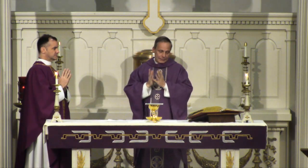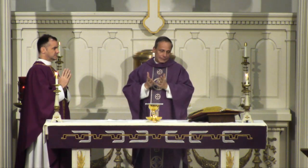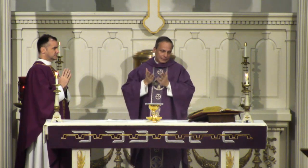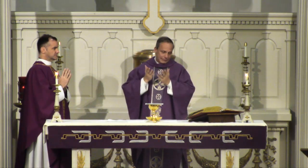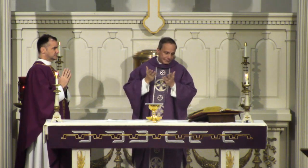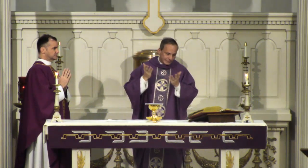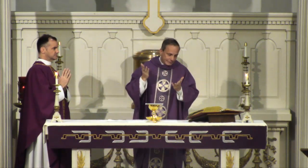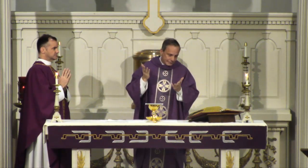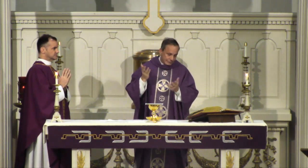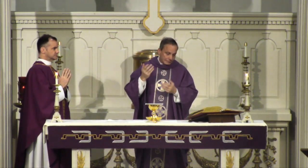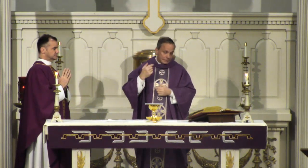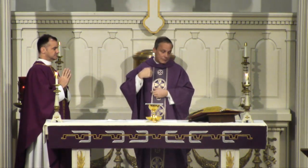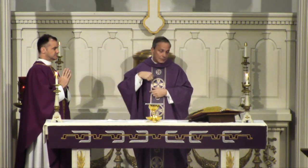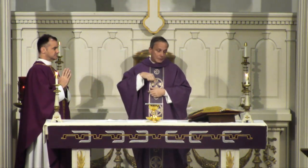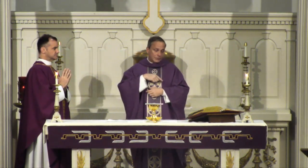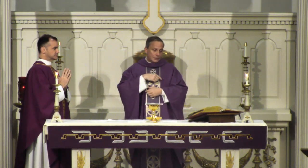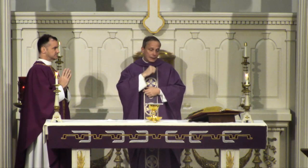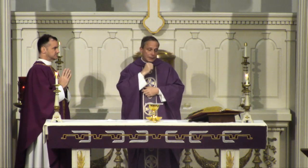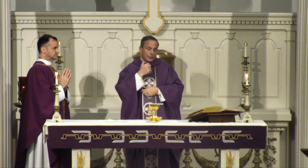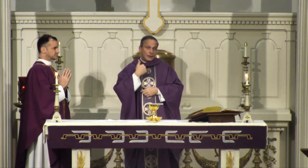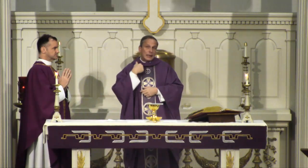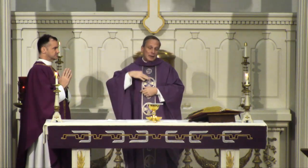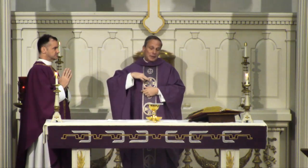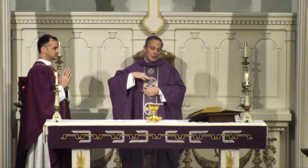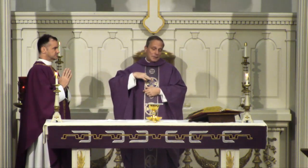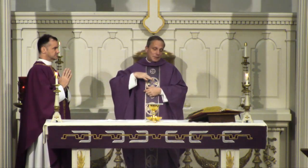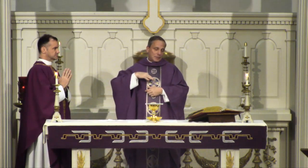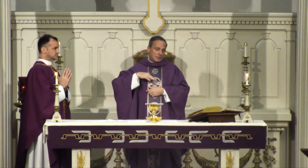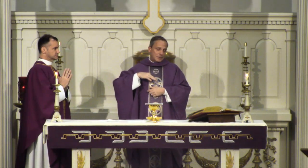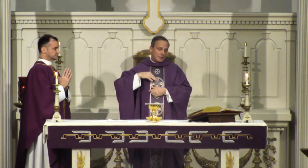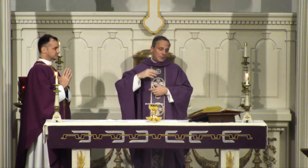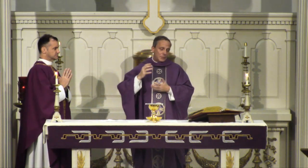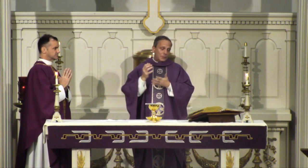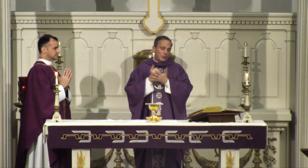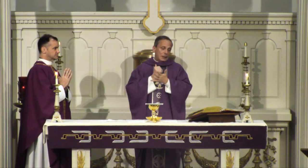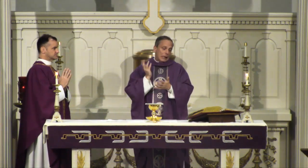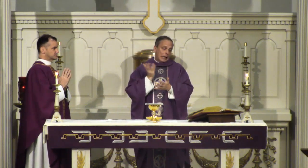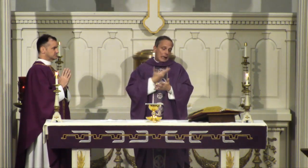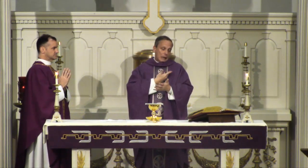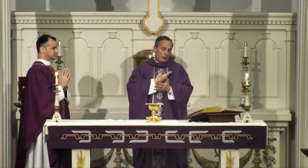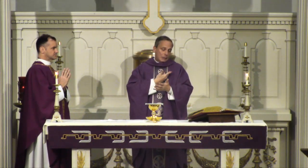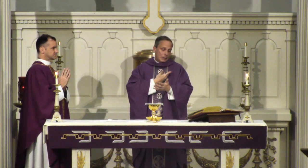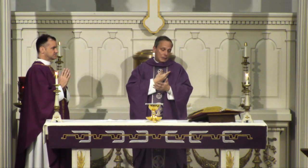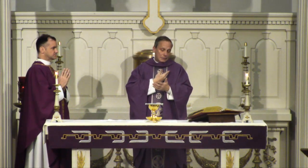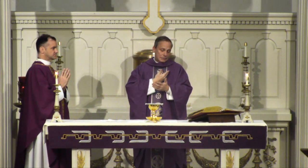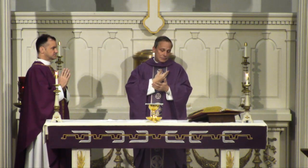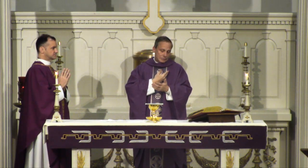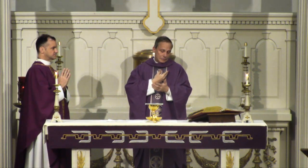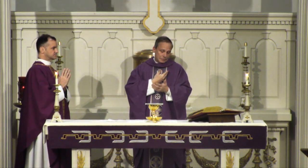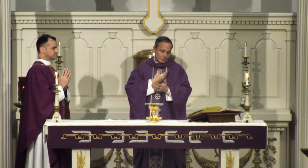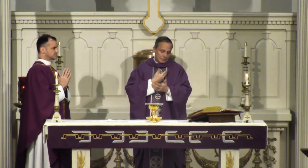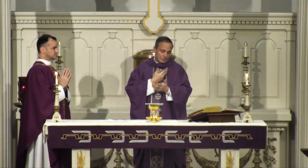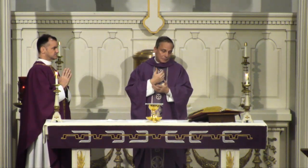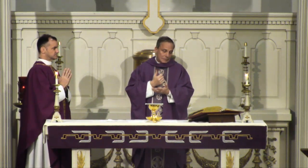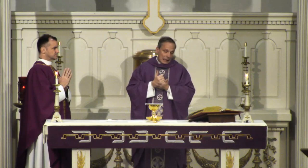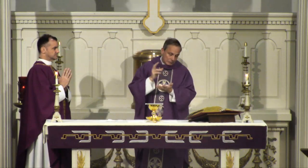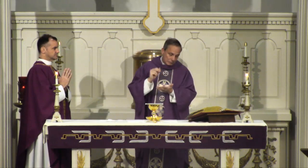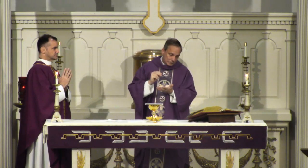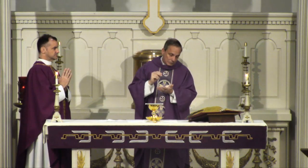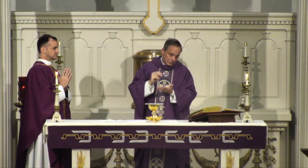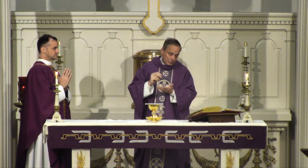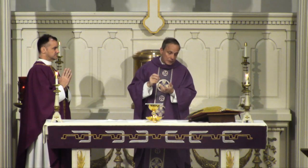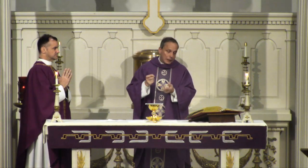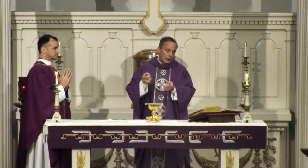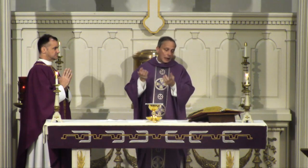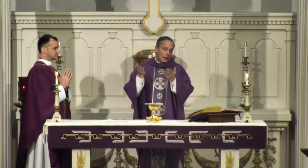Be pleased, O Lord, with our humble prayers and offerings. And since we have no merits to plead our